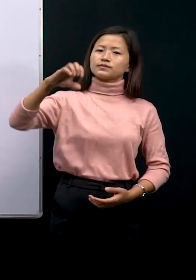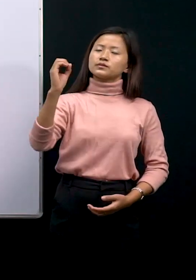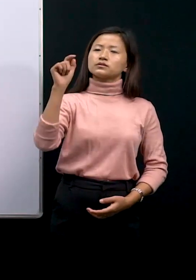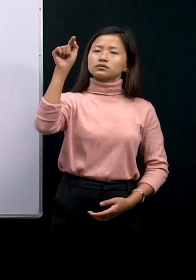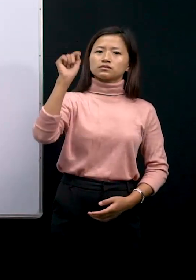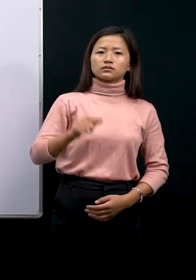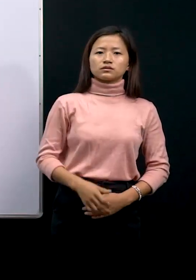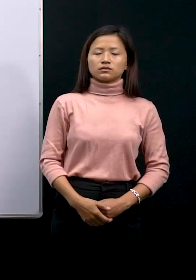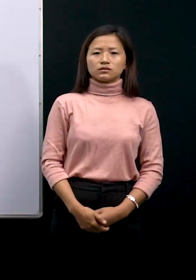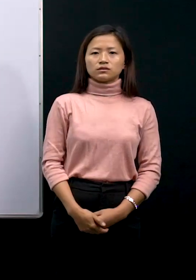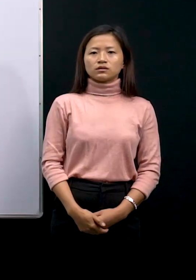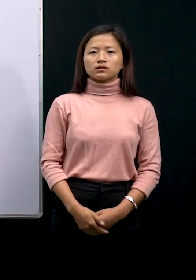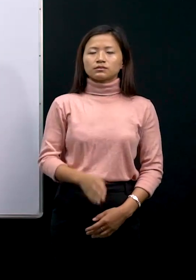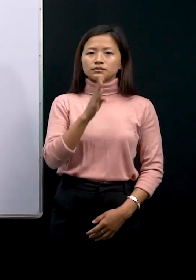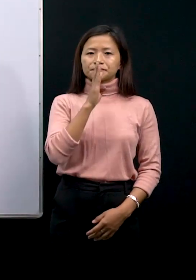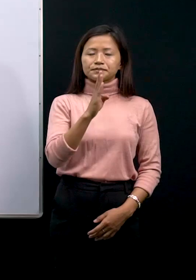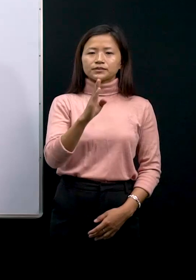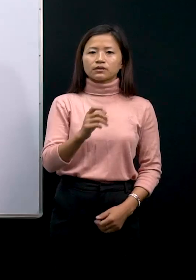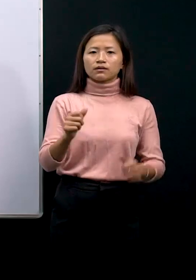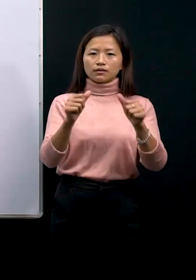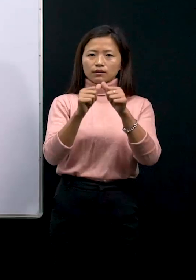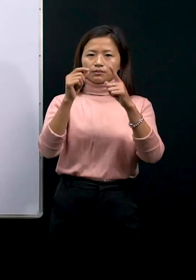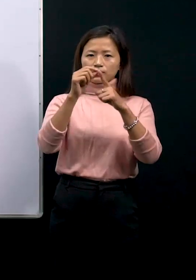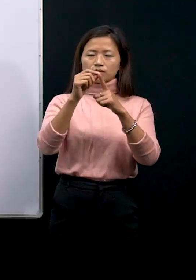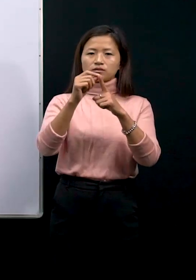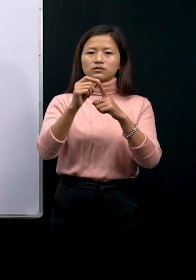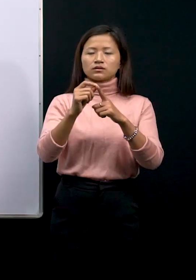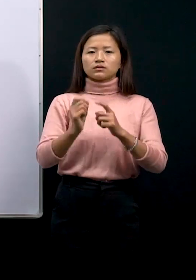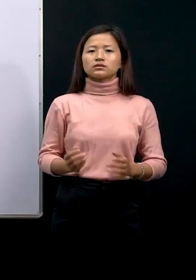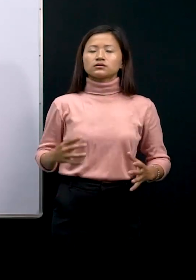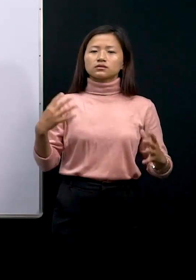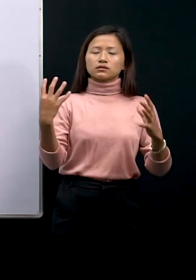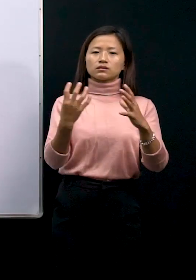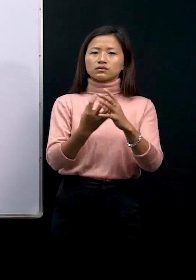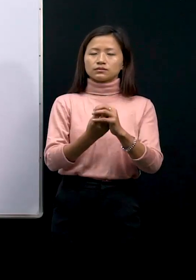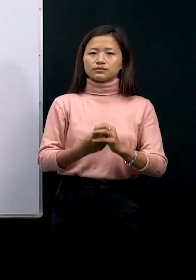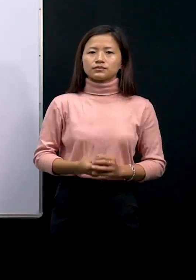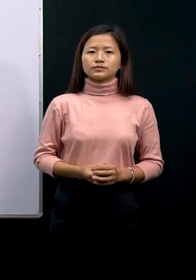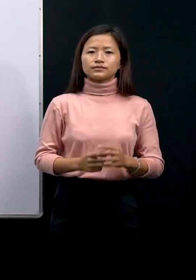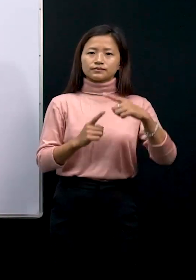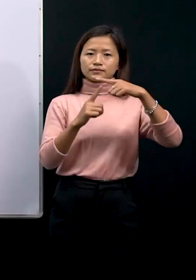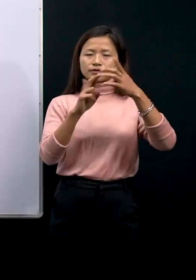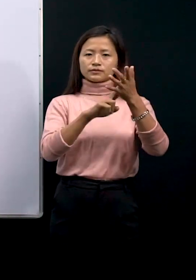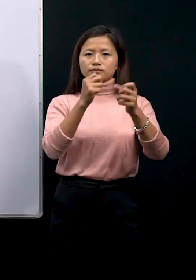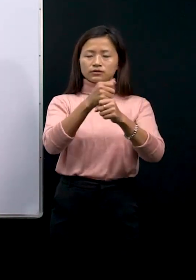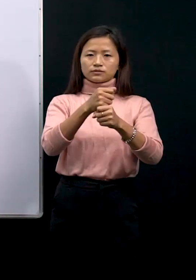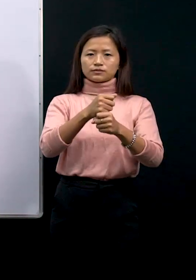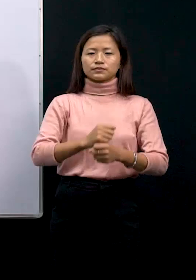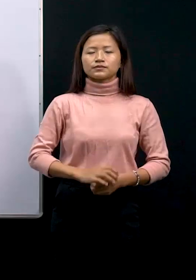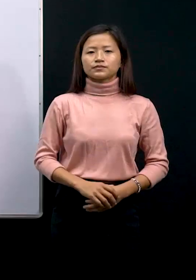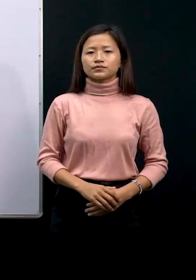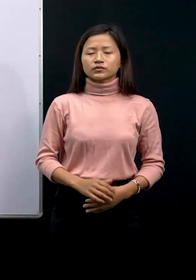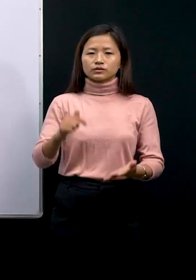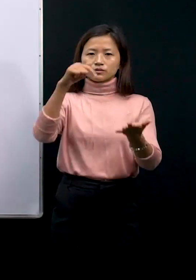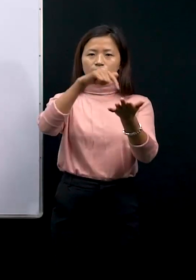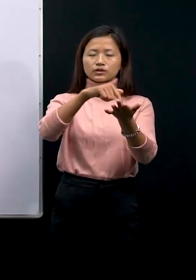it is 90 degree? Because AP is a, AP is a tangent, isn't it? So the